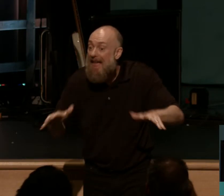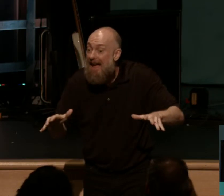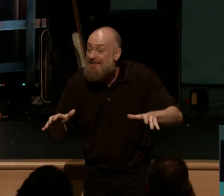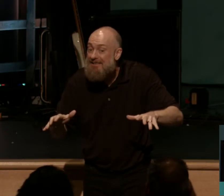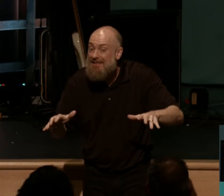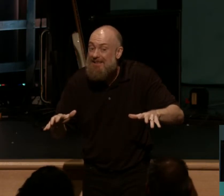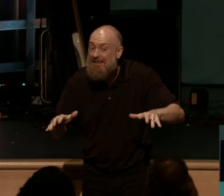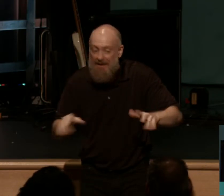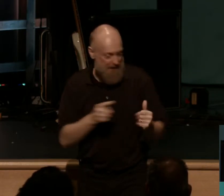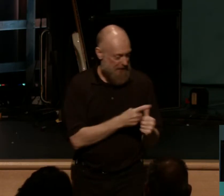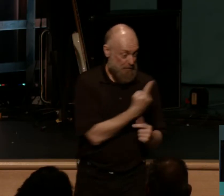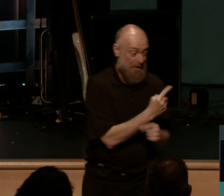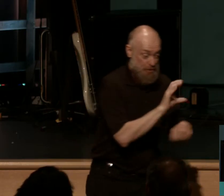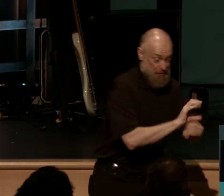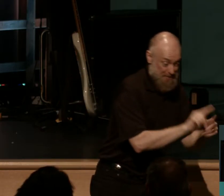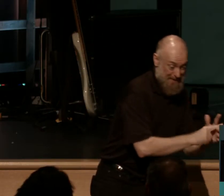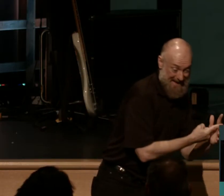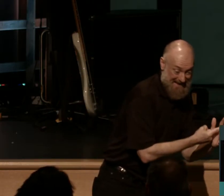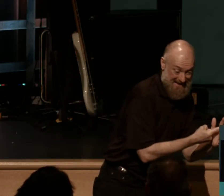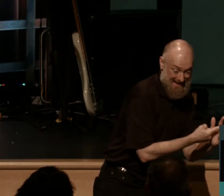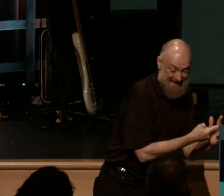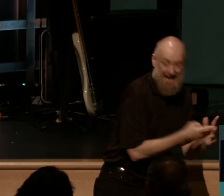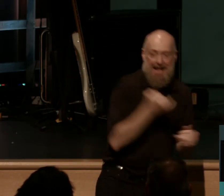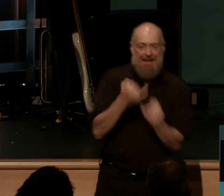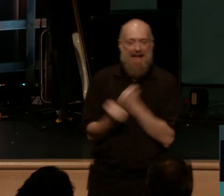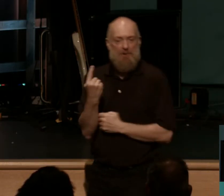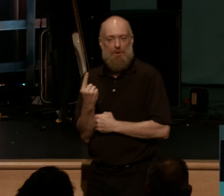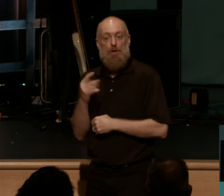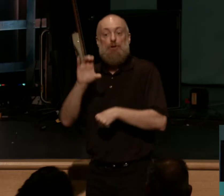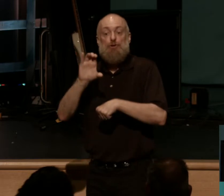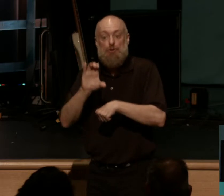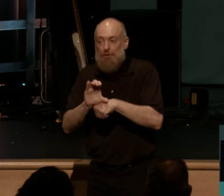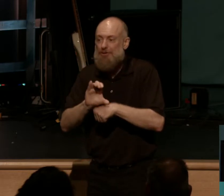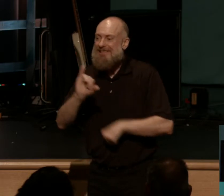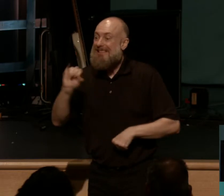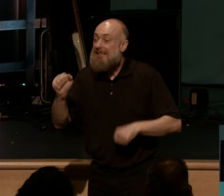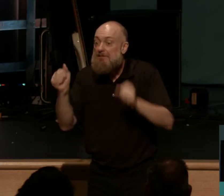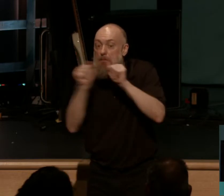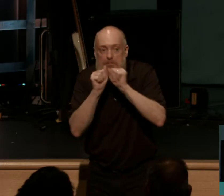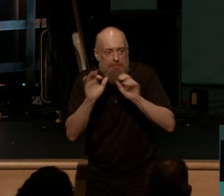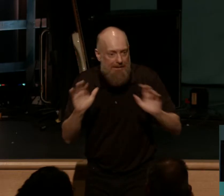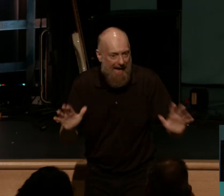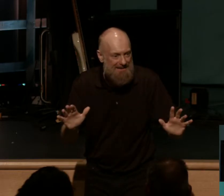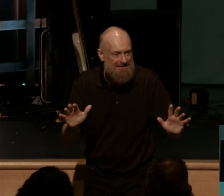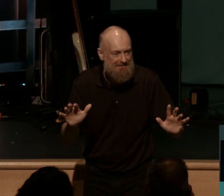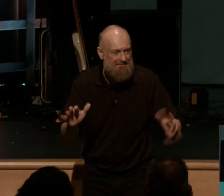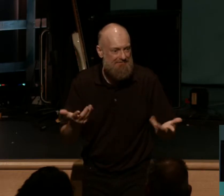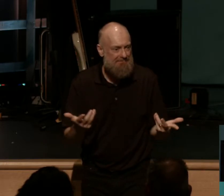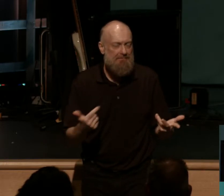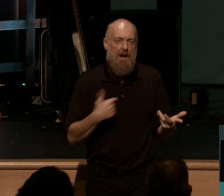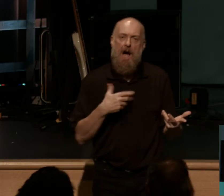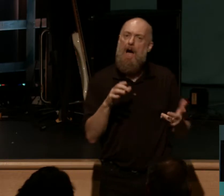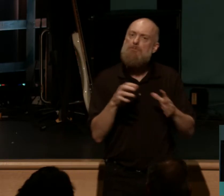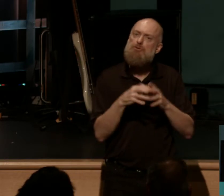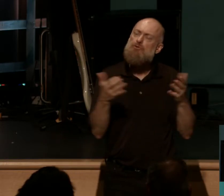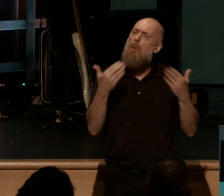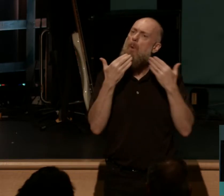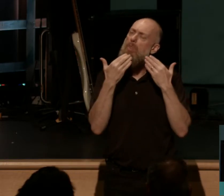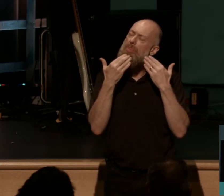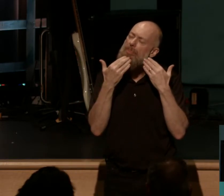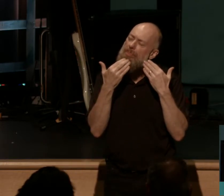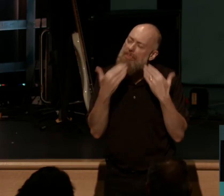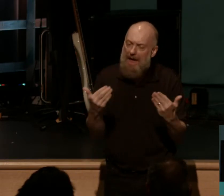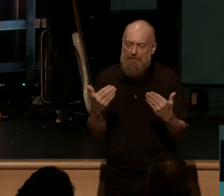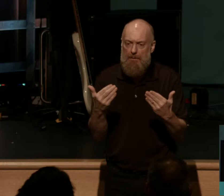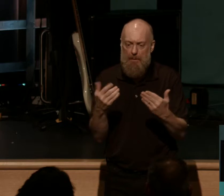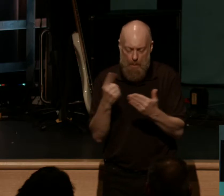Church Begins, ends with a sermon today called The Church Blessed. And I've been so thankful for where we've